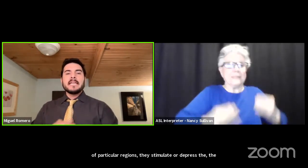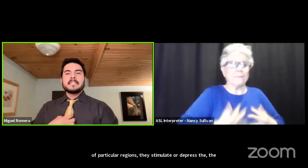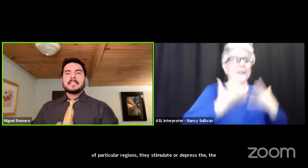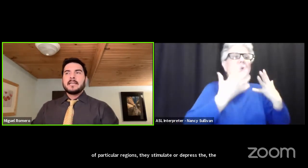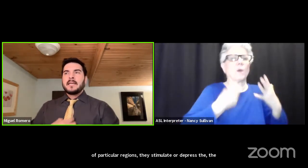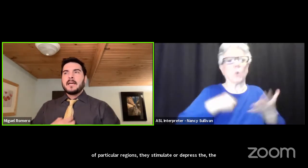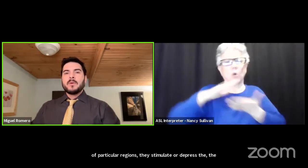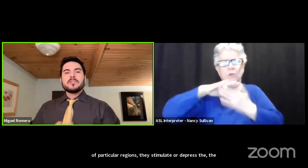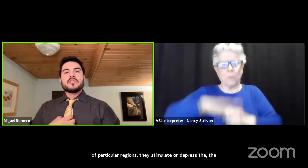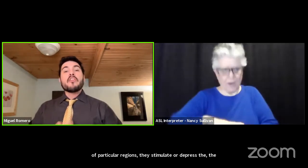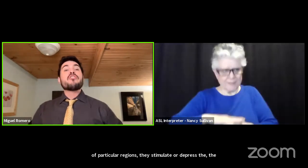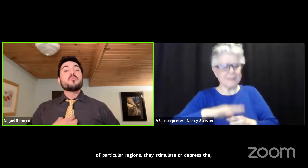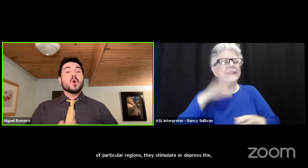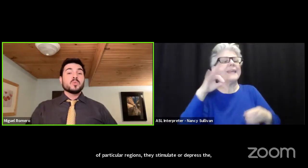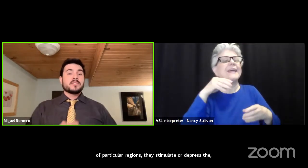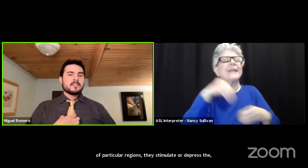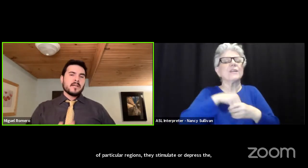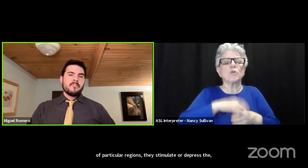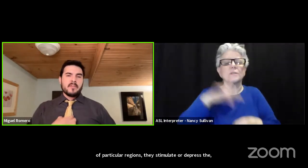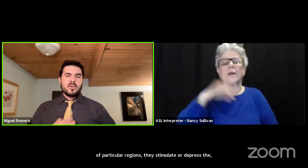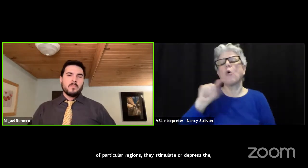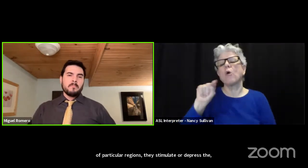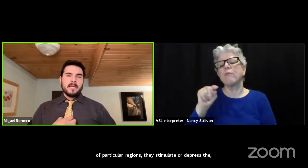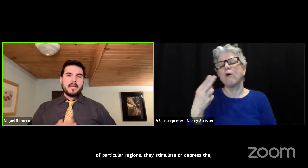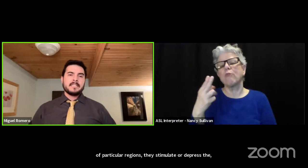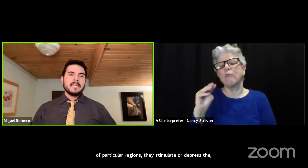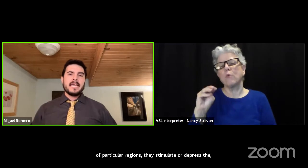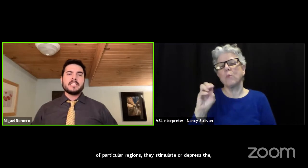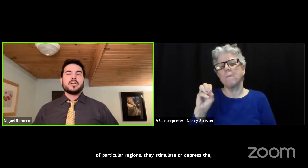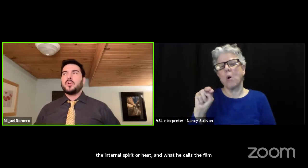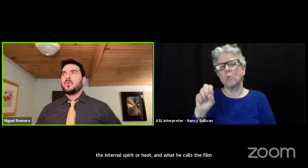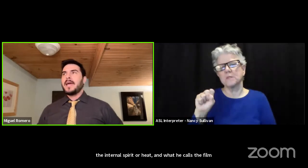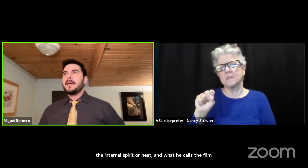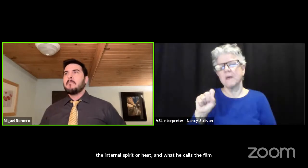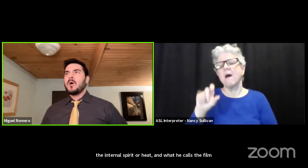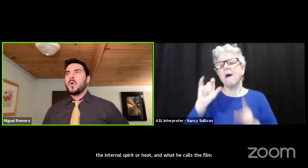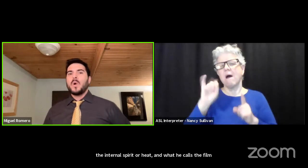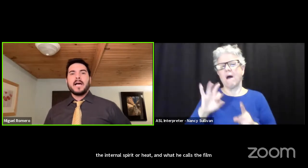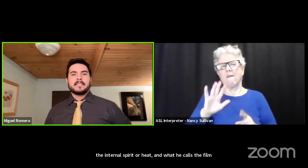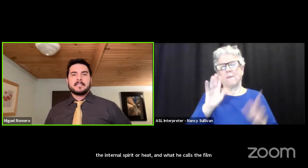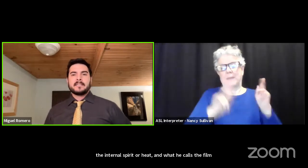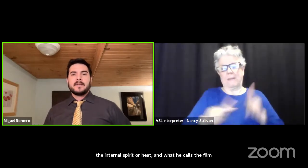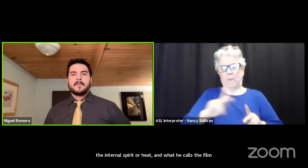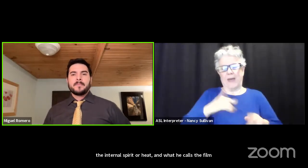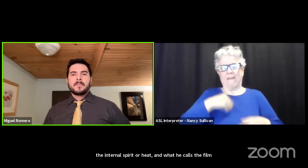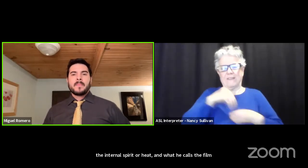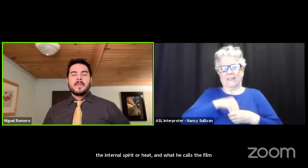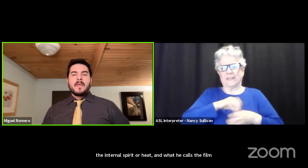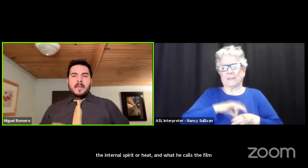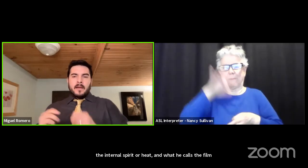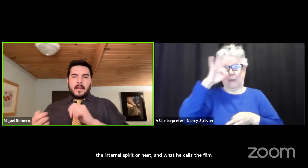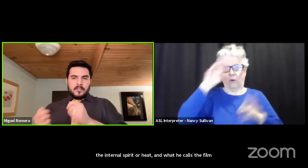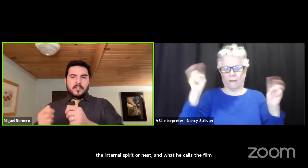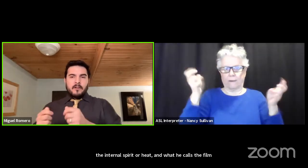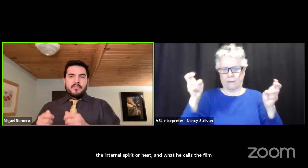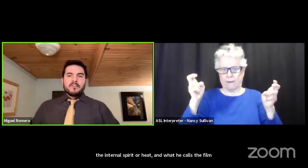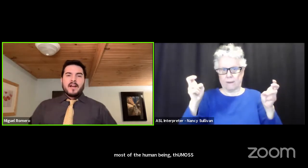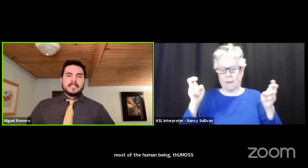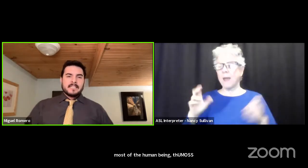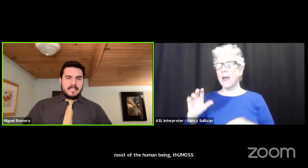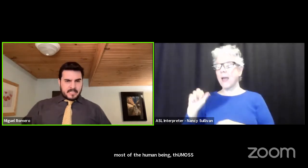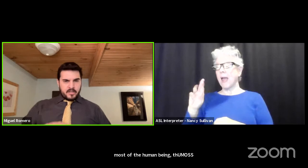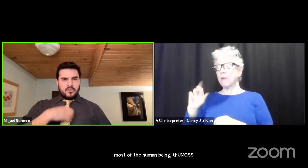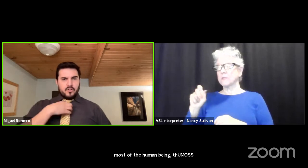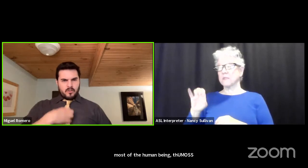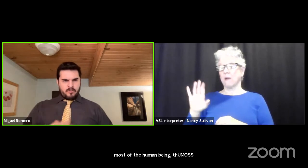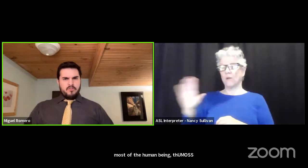or heat, what he calls the thumos of the human being, T-H-U-M-O-S. Now, Aristotle